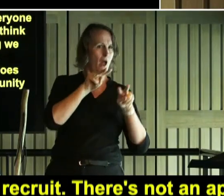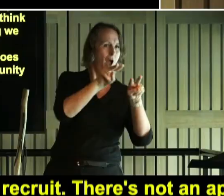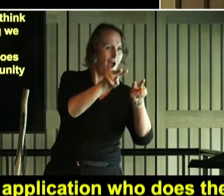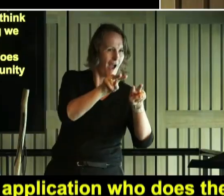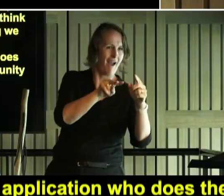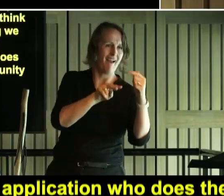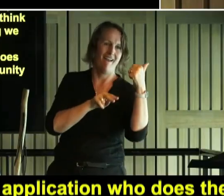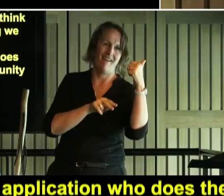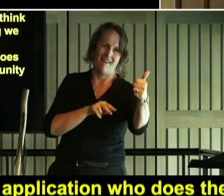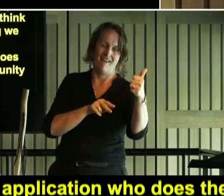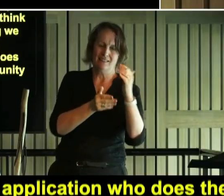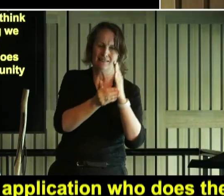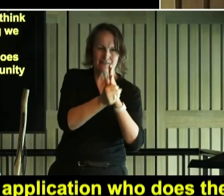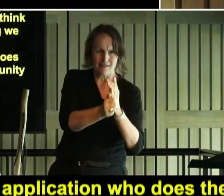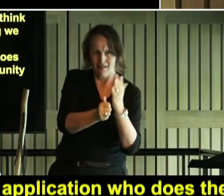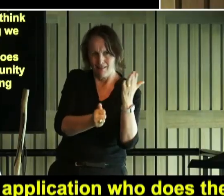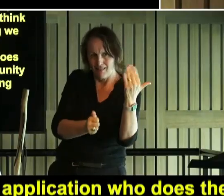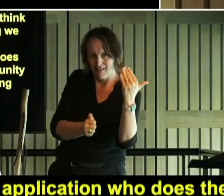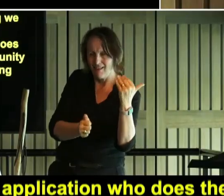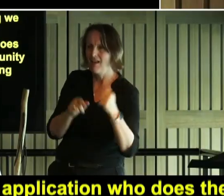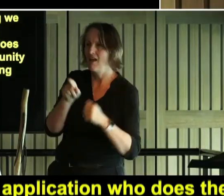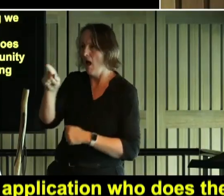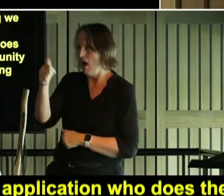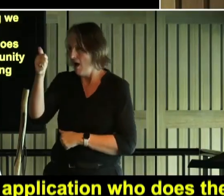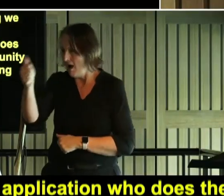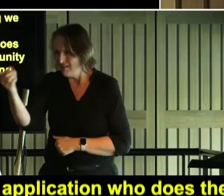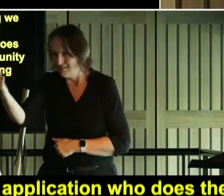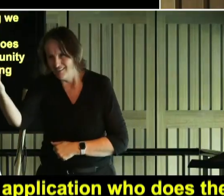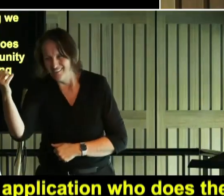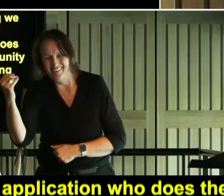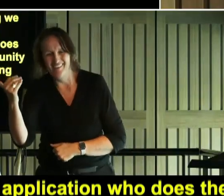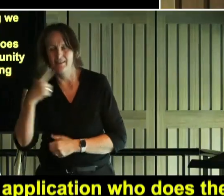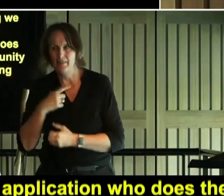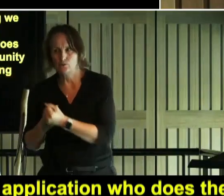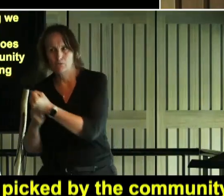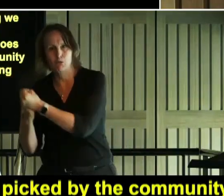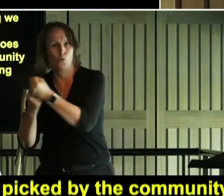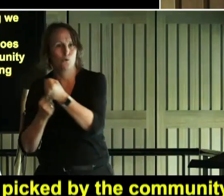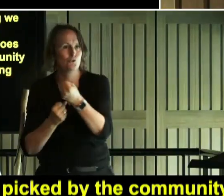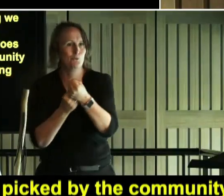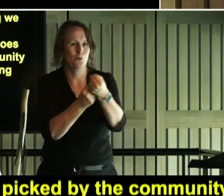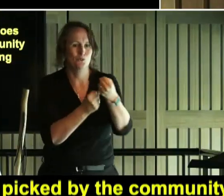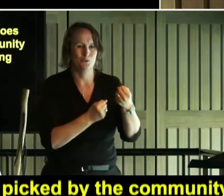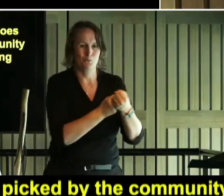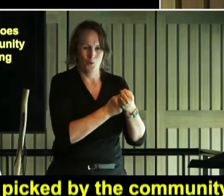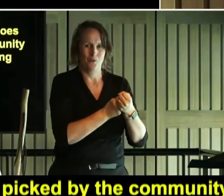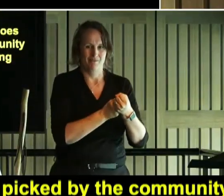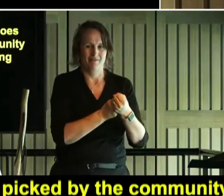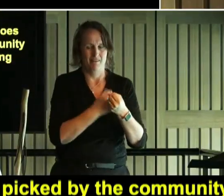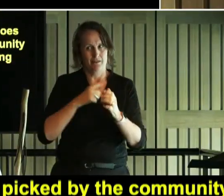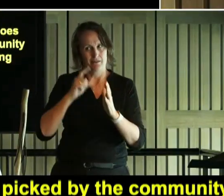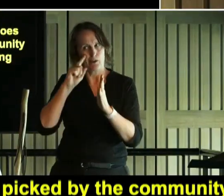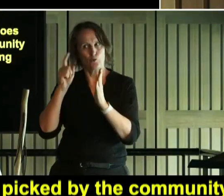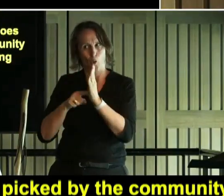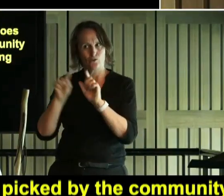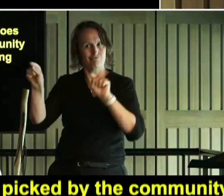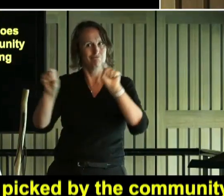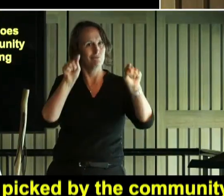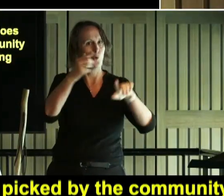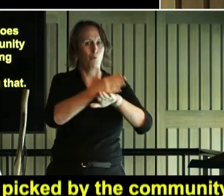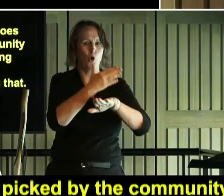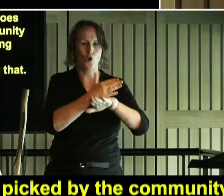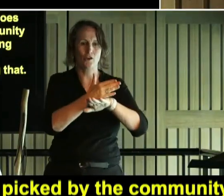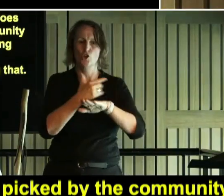about seeing who does the work, who's out there, and supporting them in that and acknowledging that. So it's very different